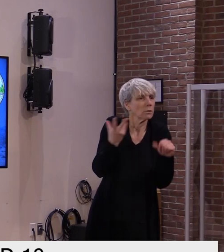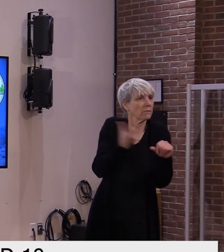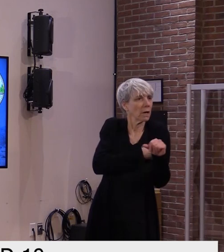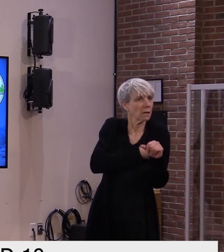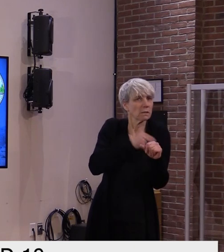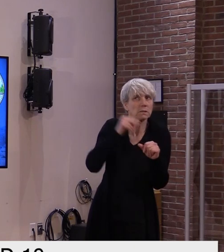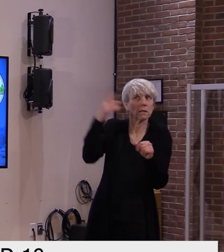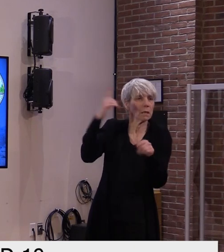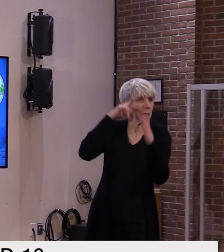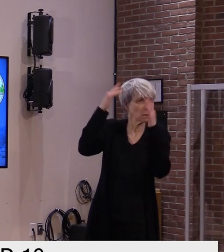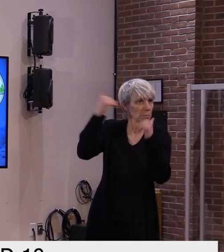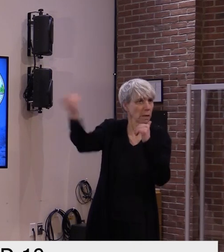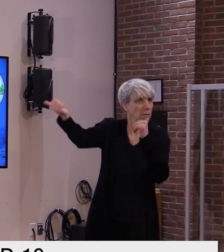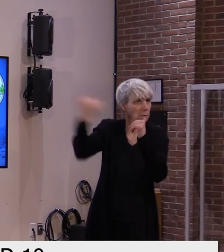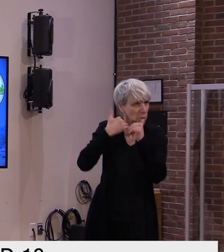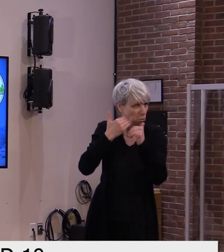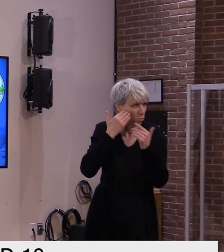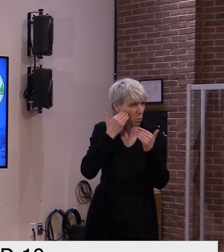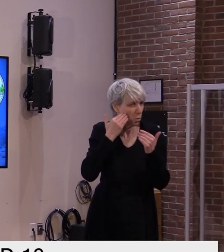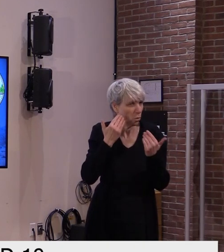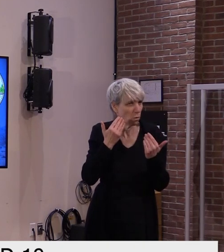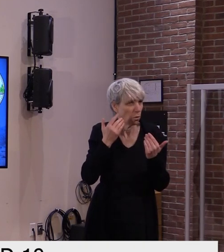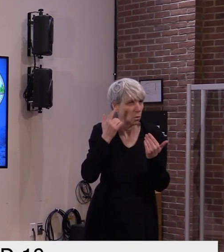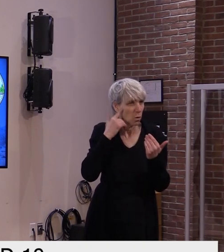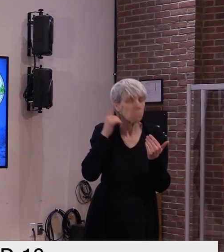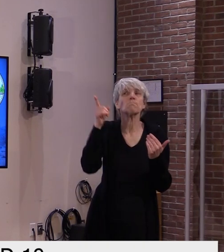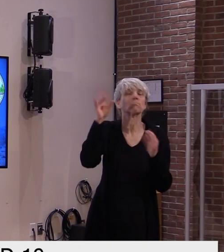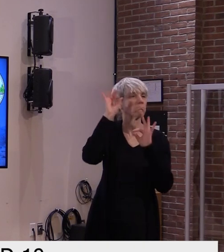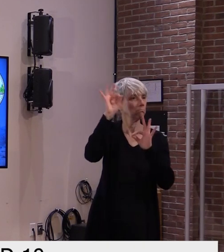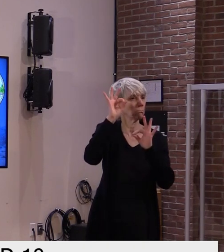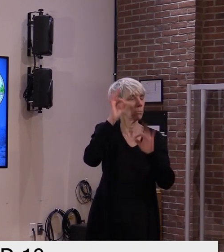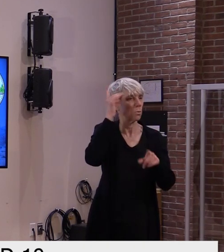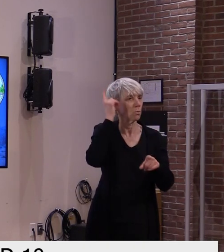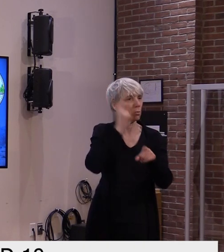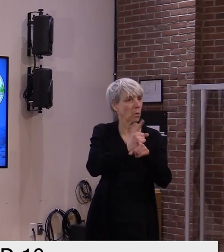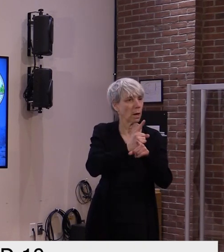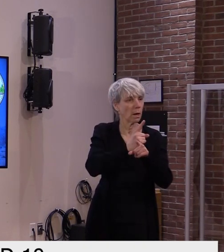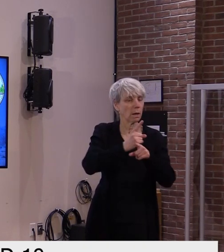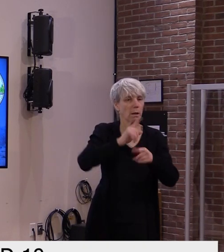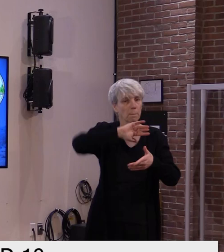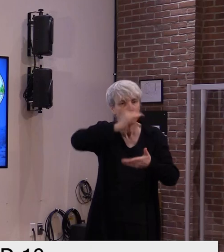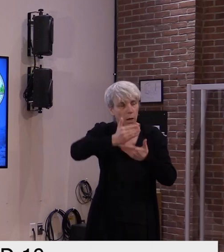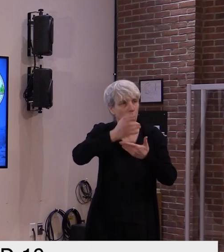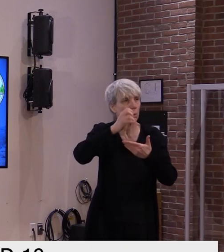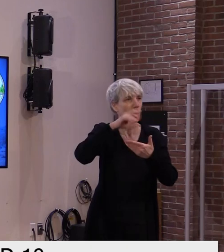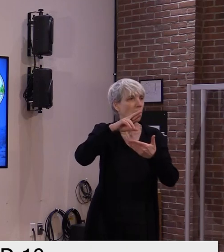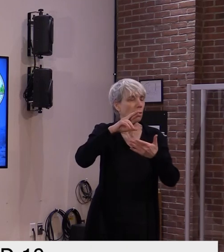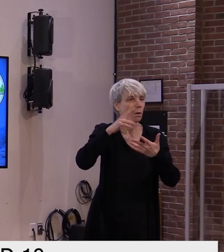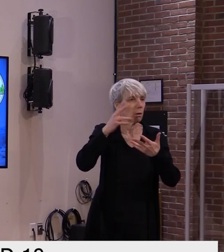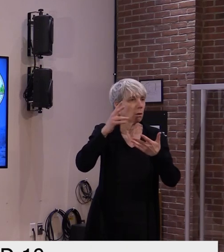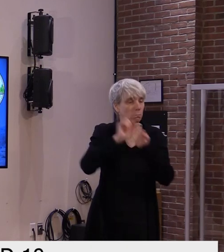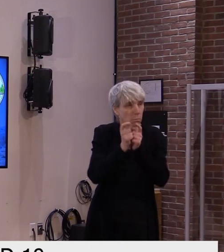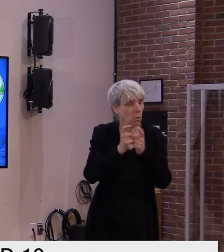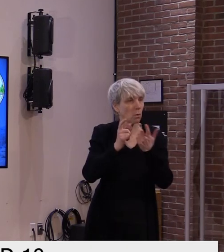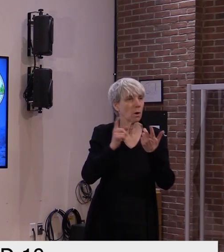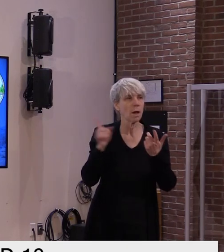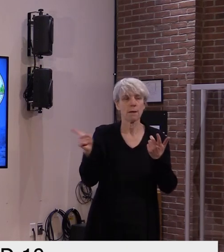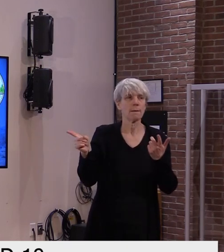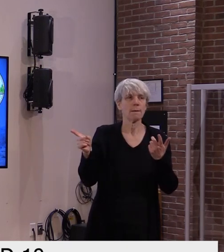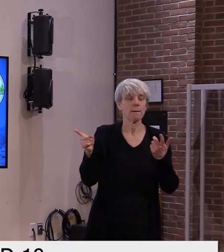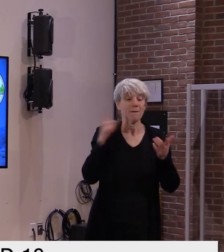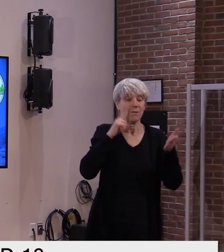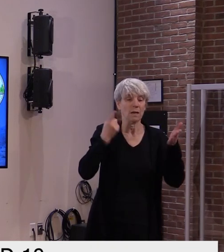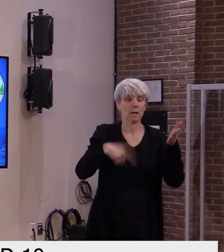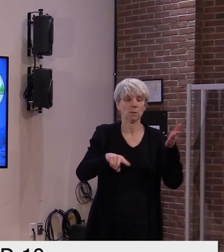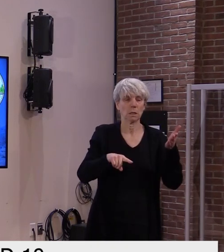the expected amount of doses or whether that will change? Yeah, we usually don't at this time, but